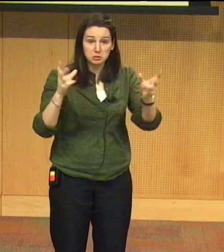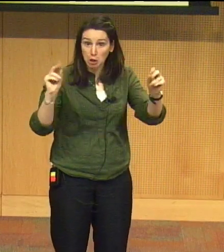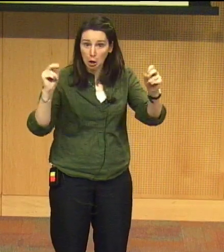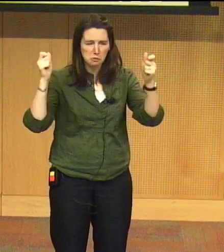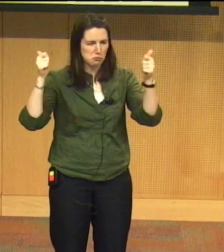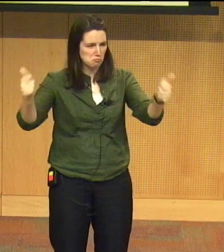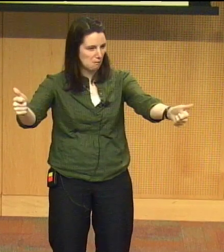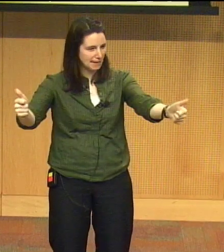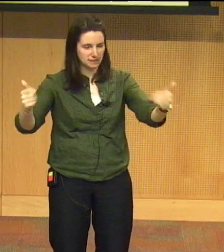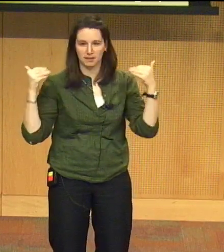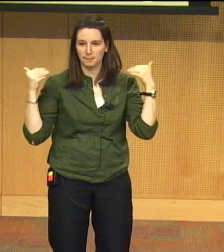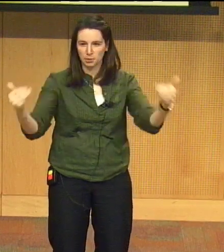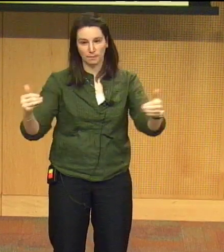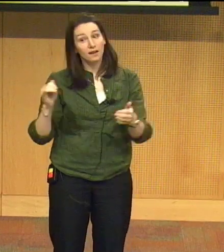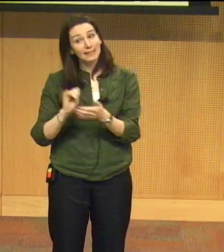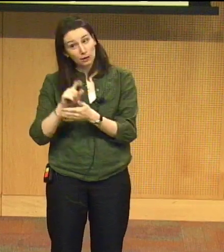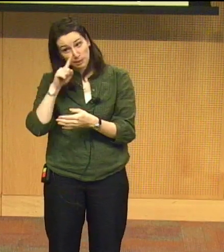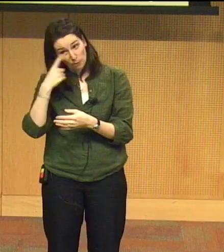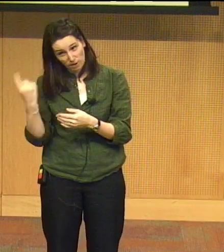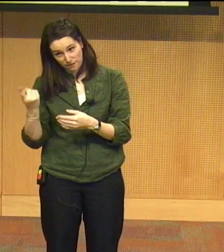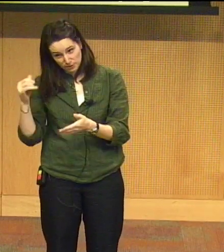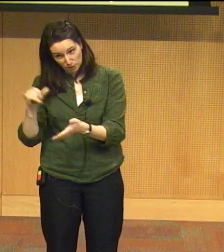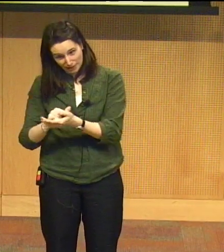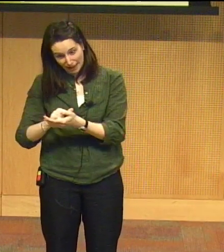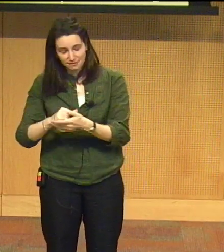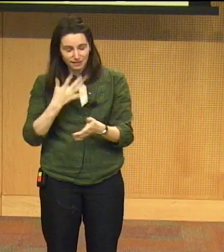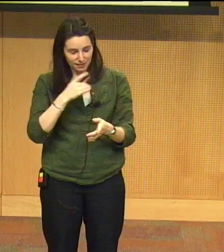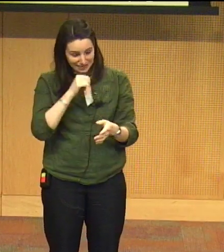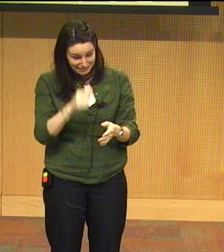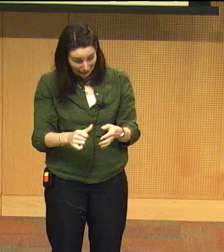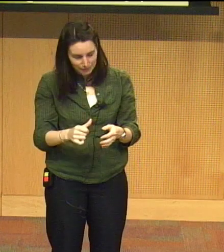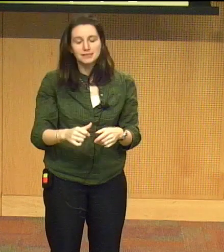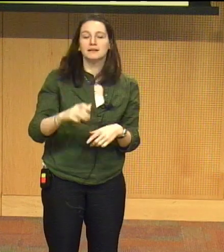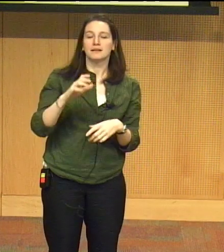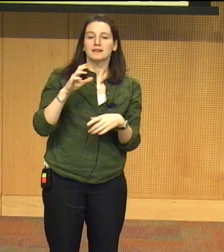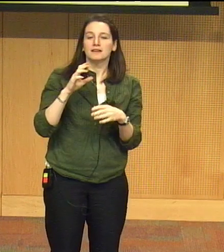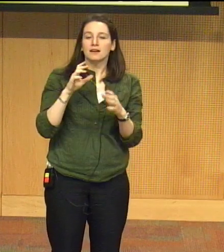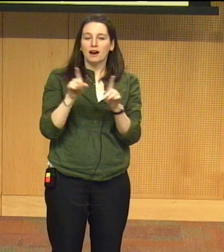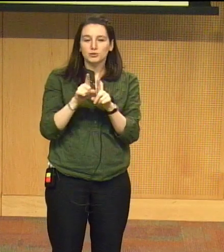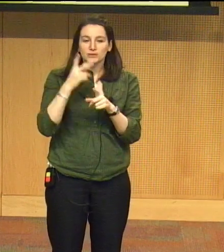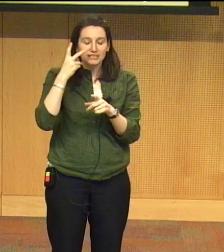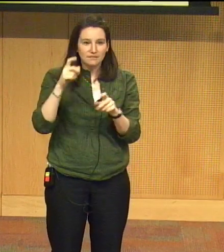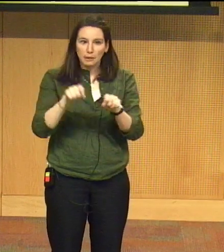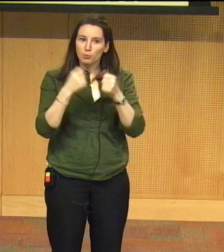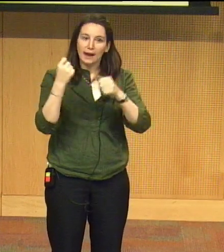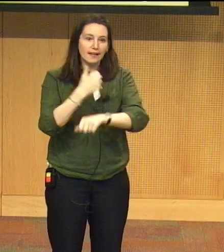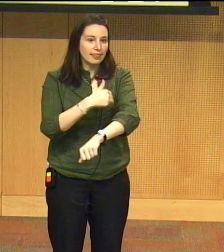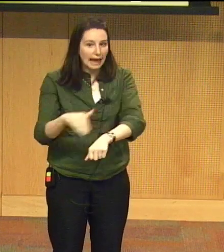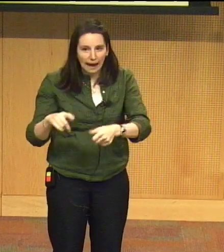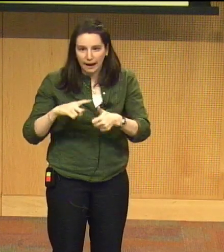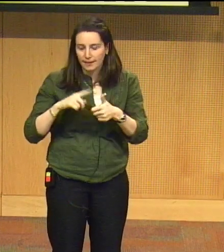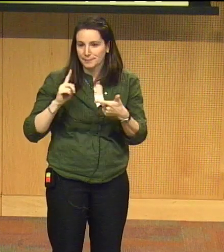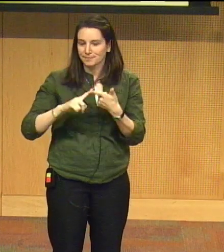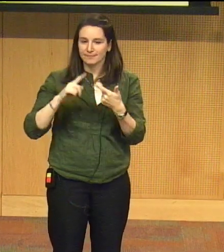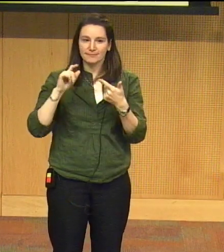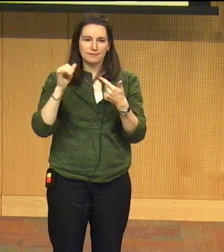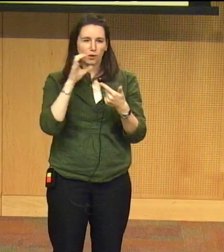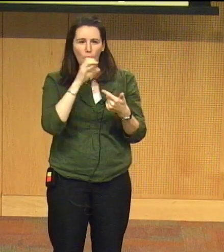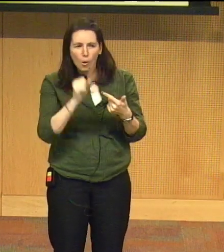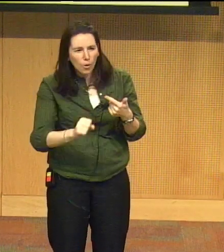No? Great. Boom. That would be boring if it was only that. Luckily, it's not. I also see if they break a leg. If they're old and they